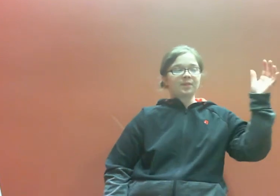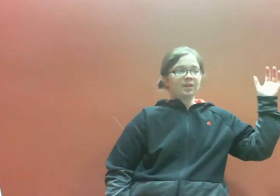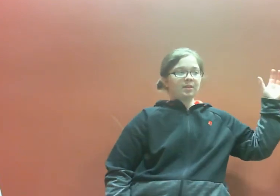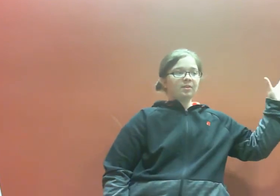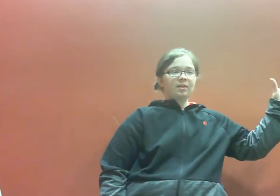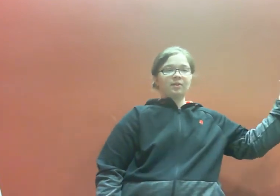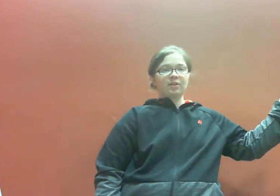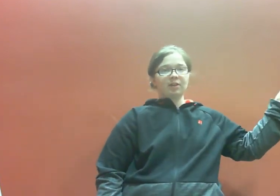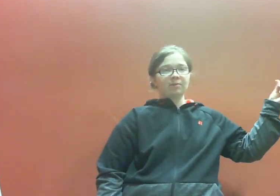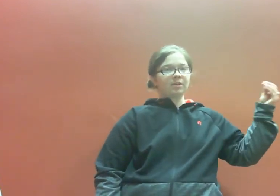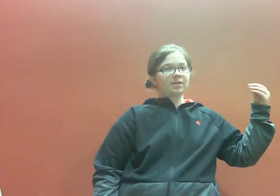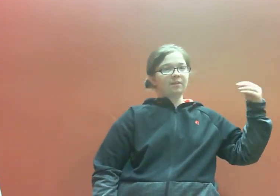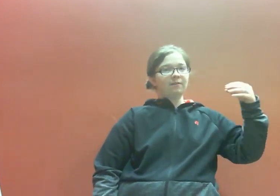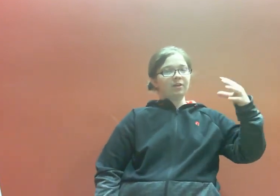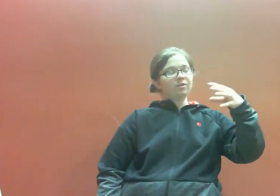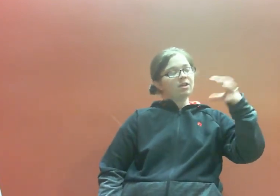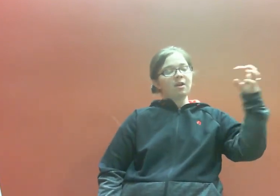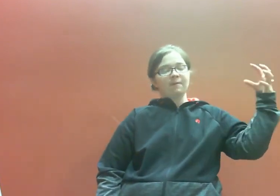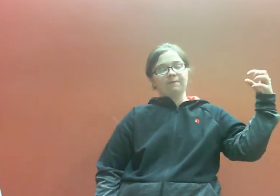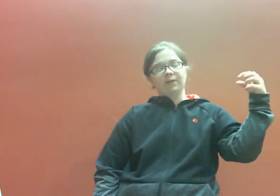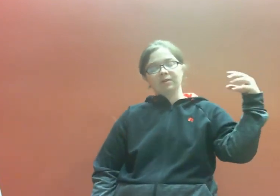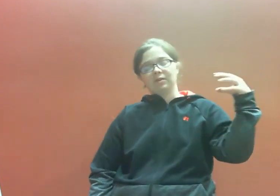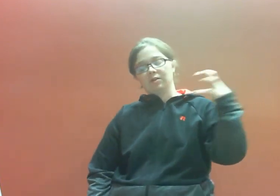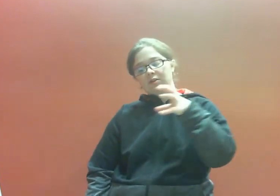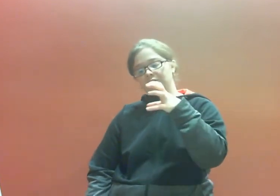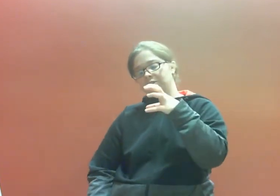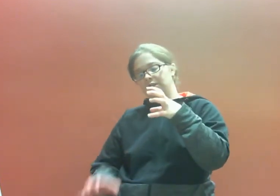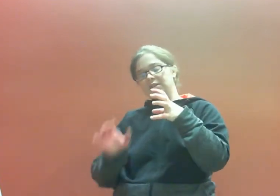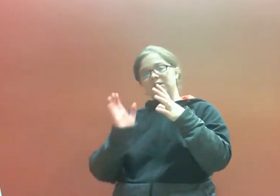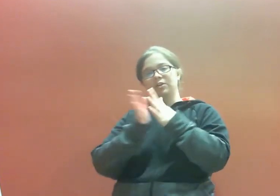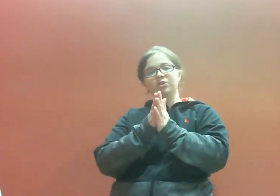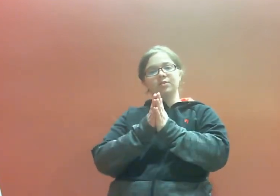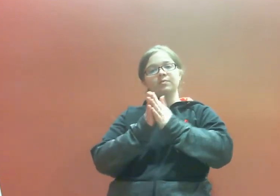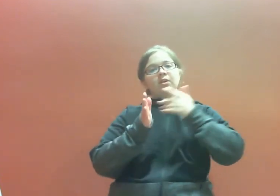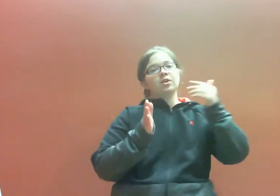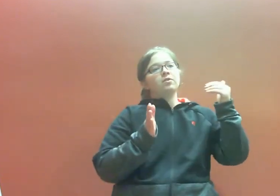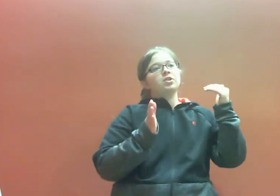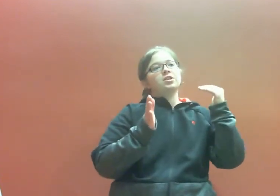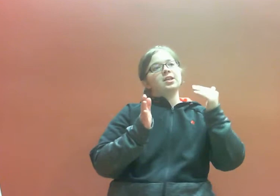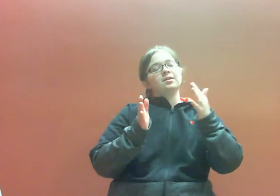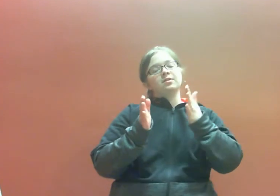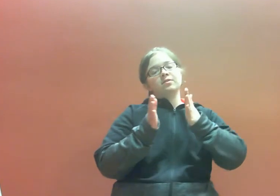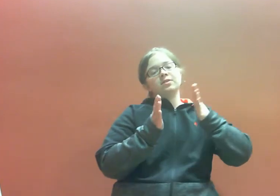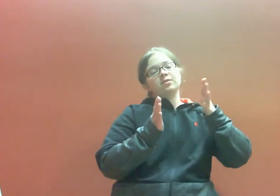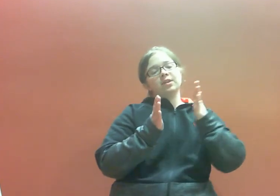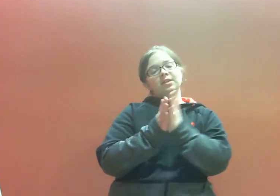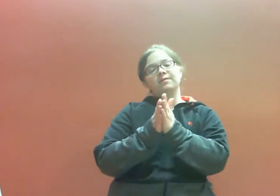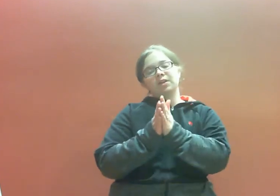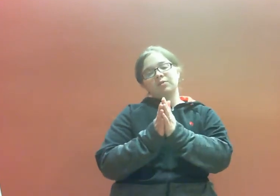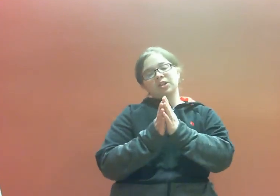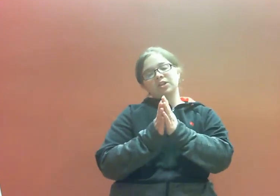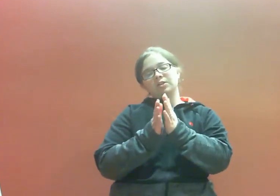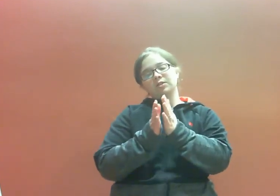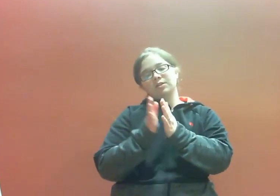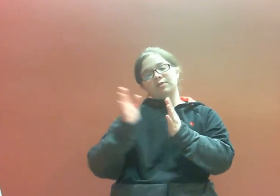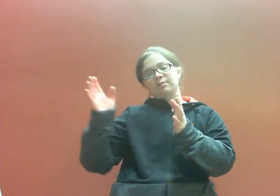Again, the outer ear works like a funnel, funnels it all straight to the eardrum, which takes those, creates vibrations